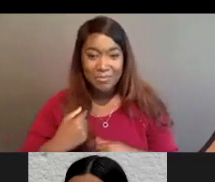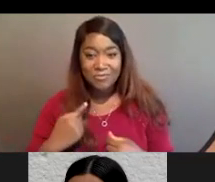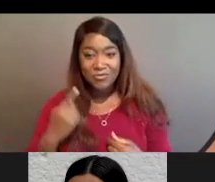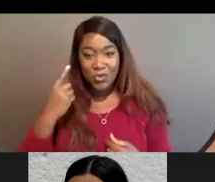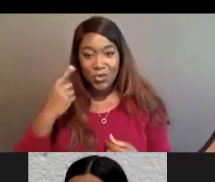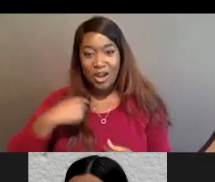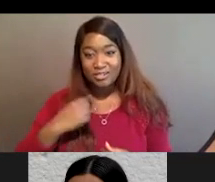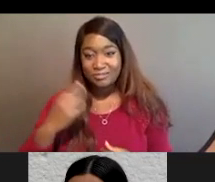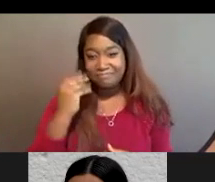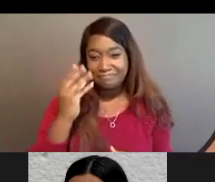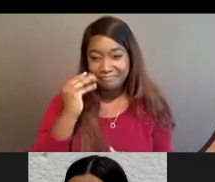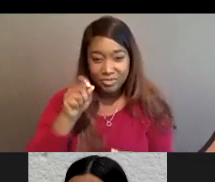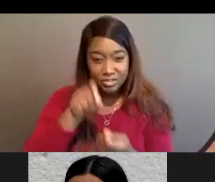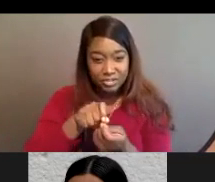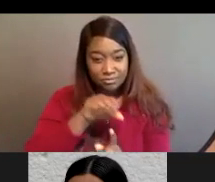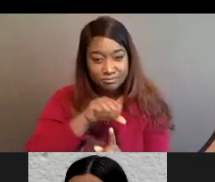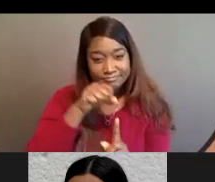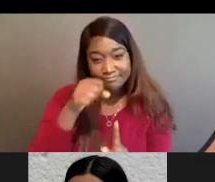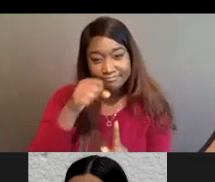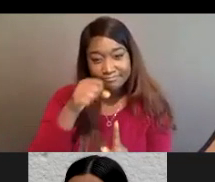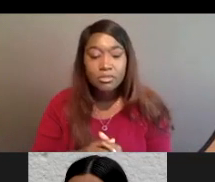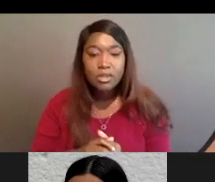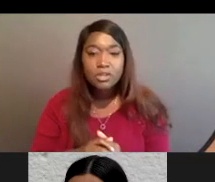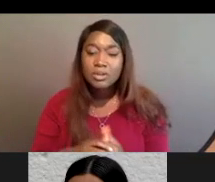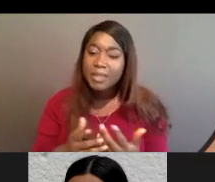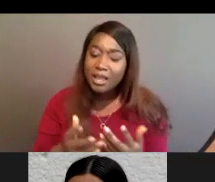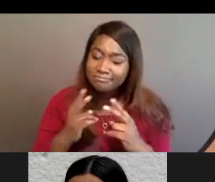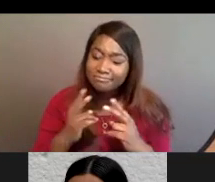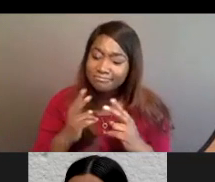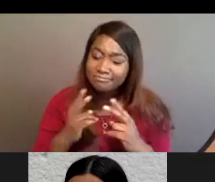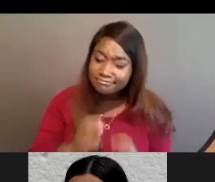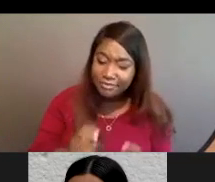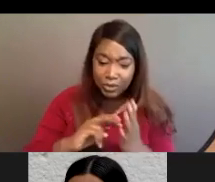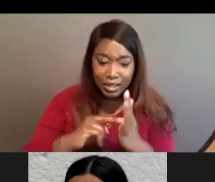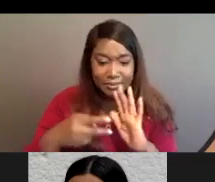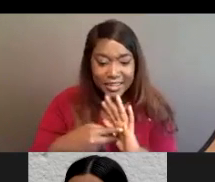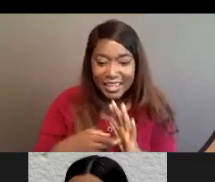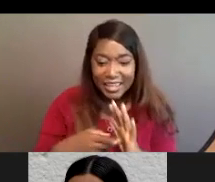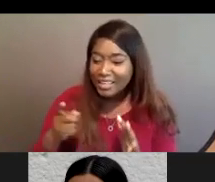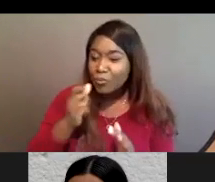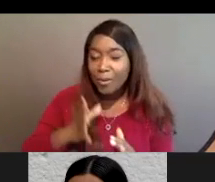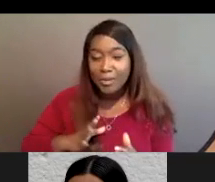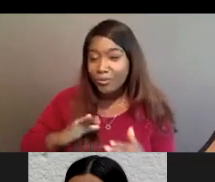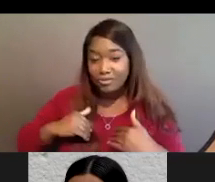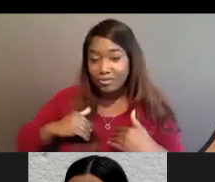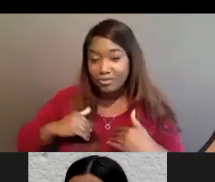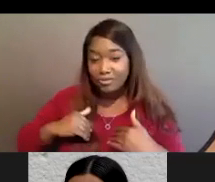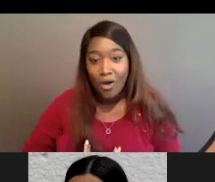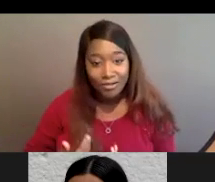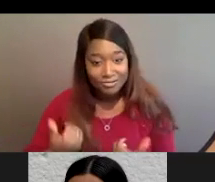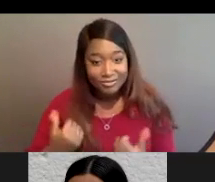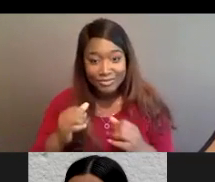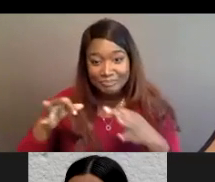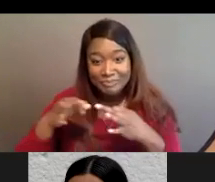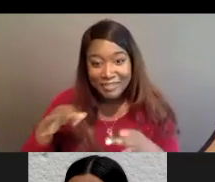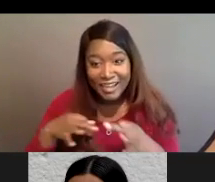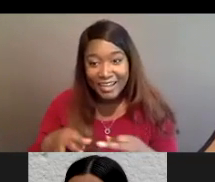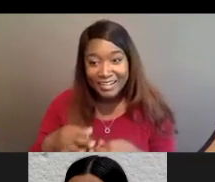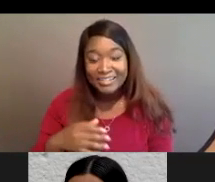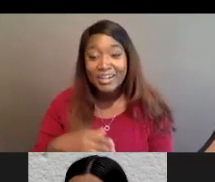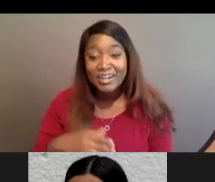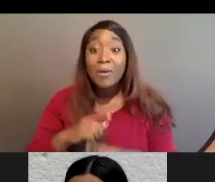experience. I said, so what does that mean? Right? So finally she'd exhausted herself, right? I said, what it means is that